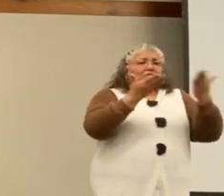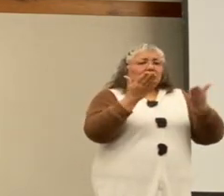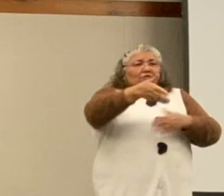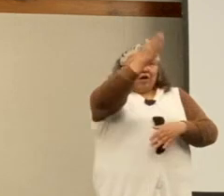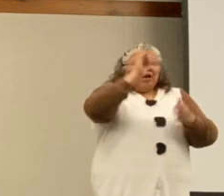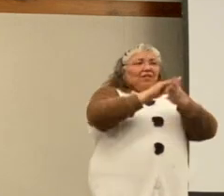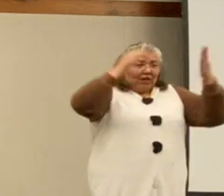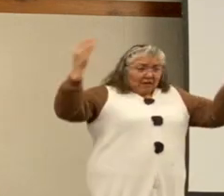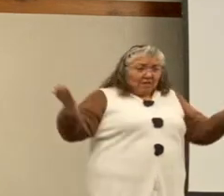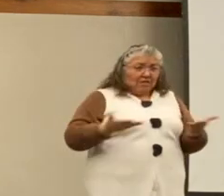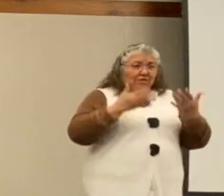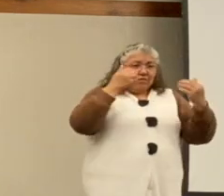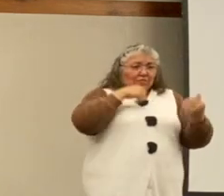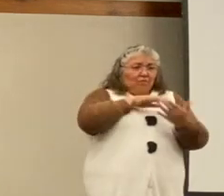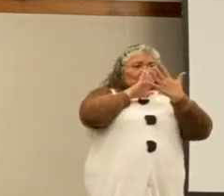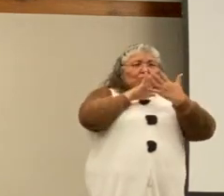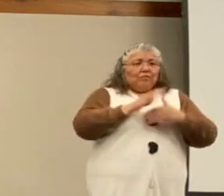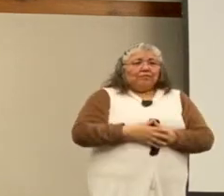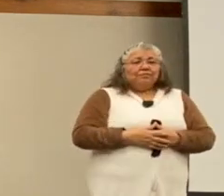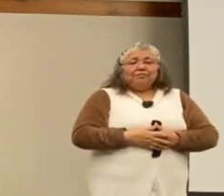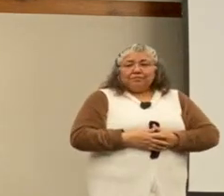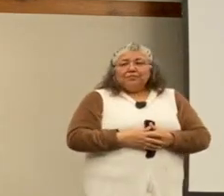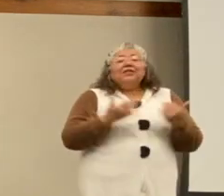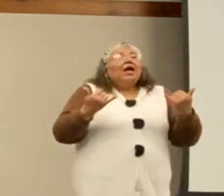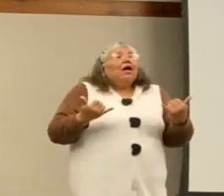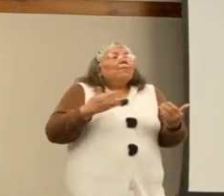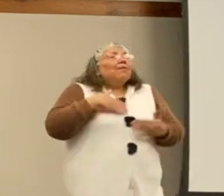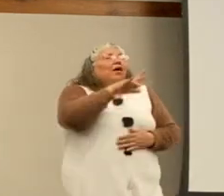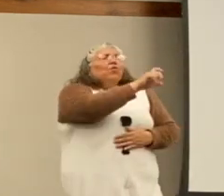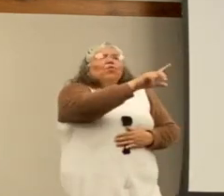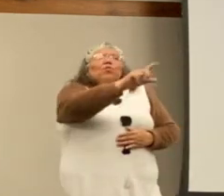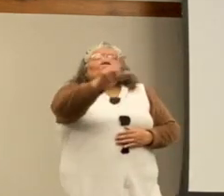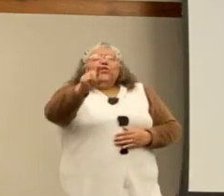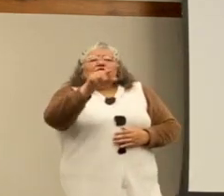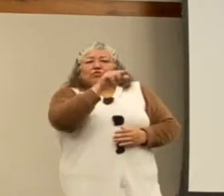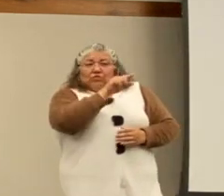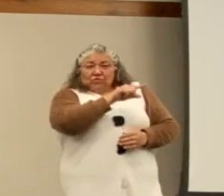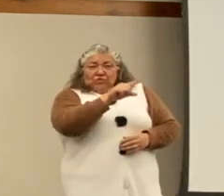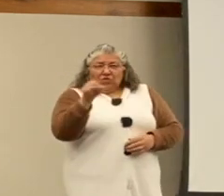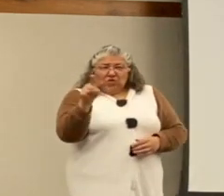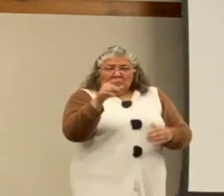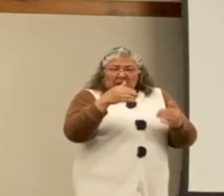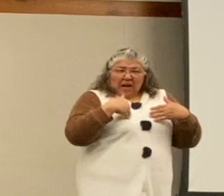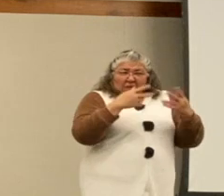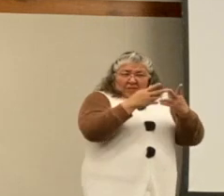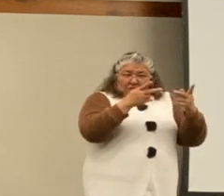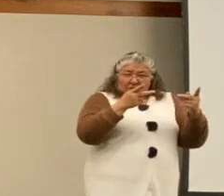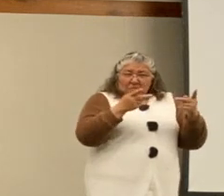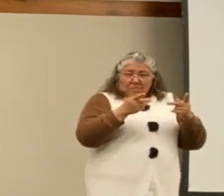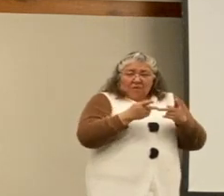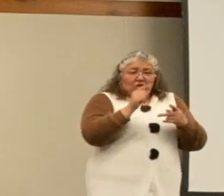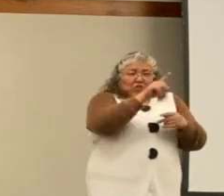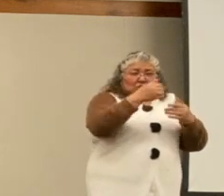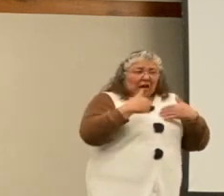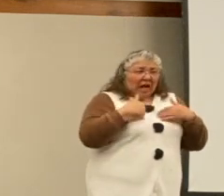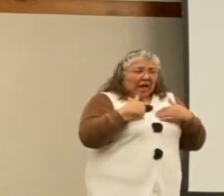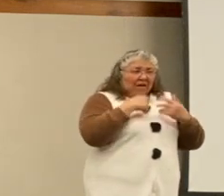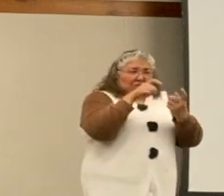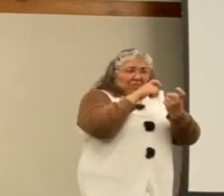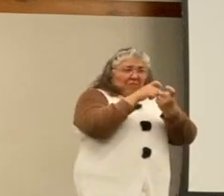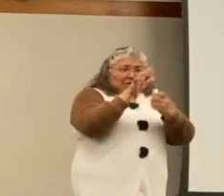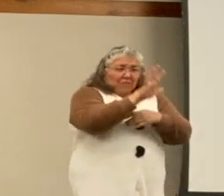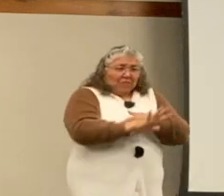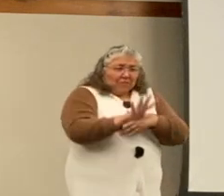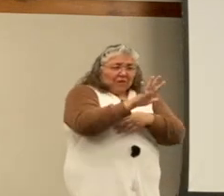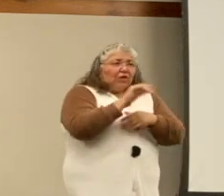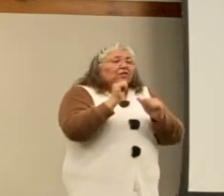is present. But here's my question to you. Do you have a spot? Do you have a place where